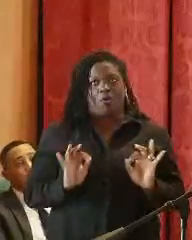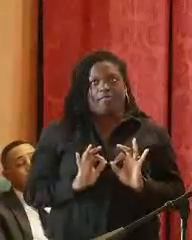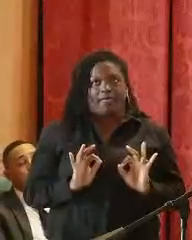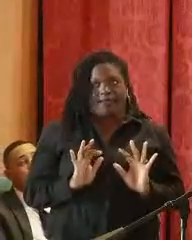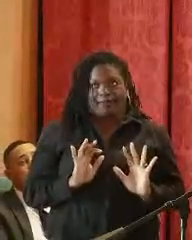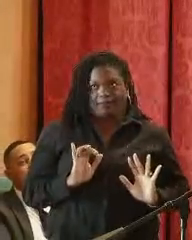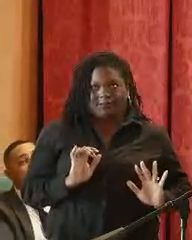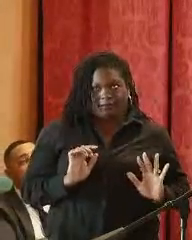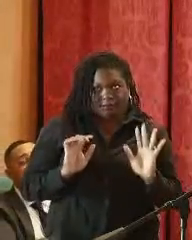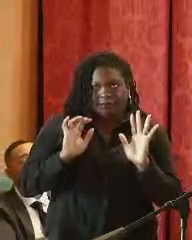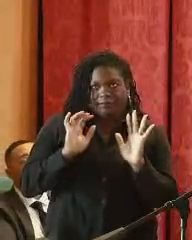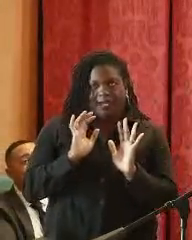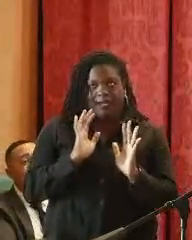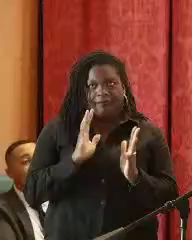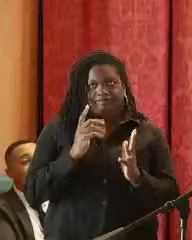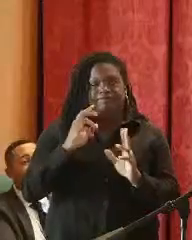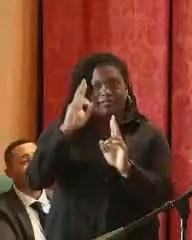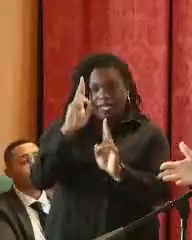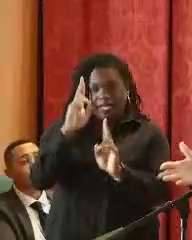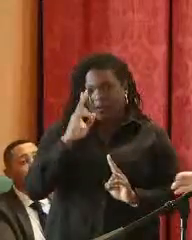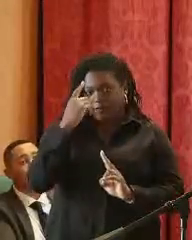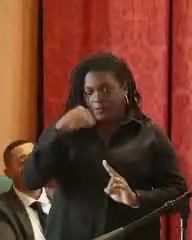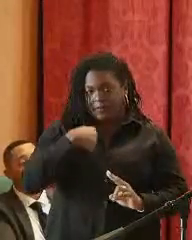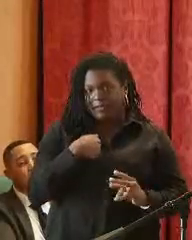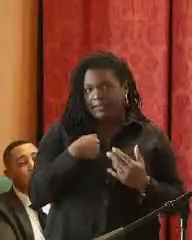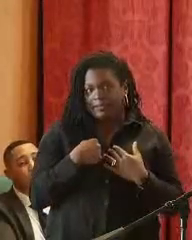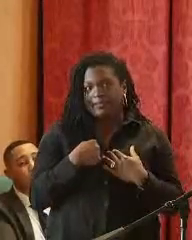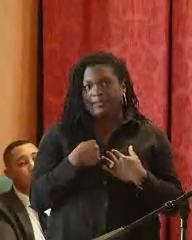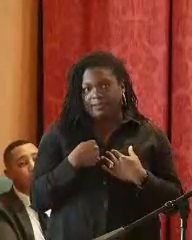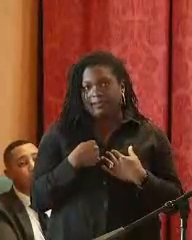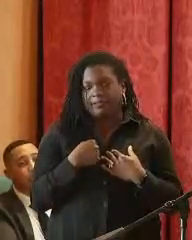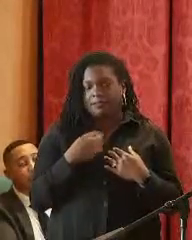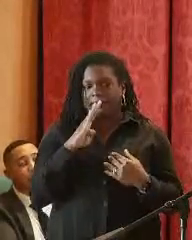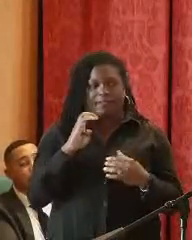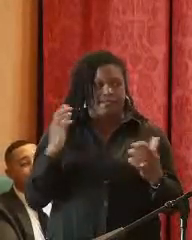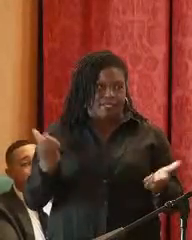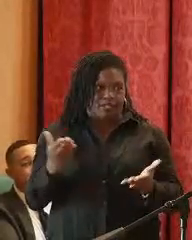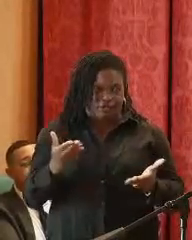I'm so honored to be among all of y'all,